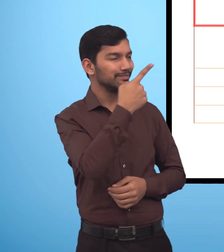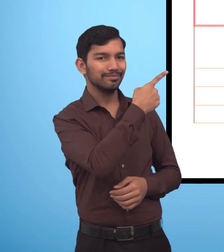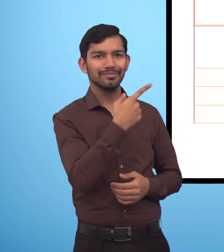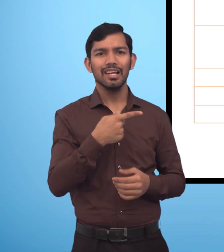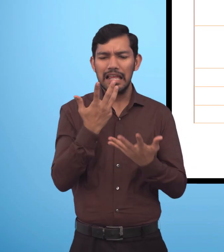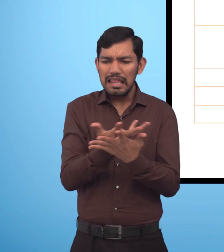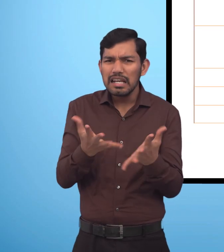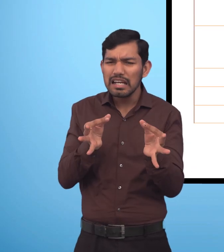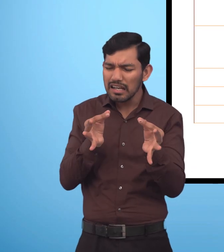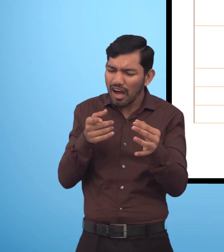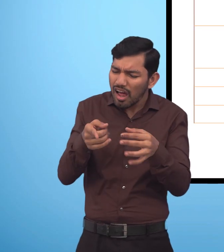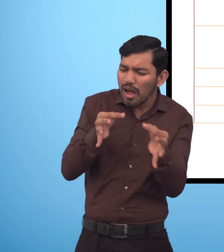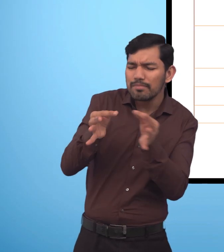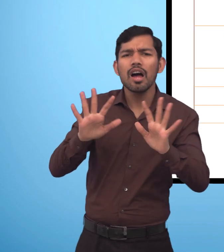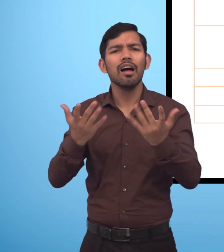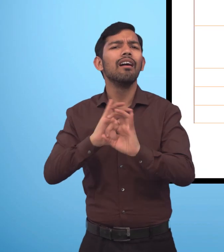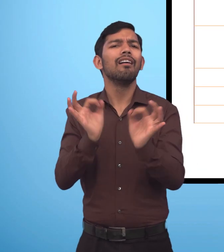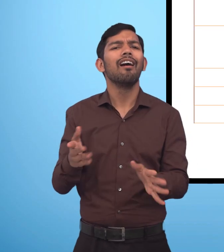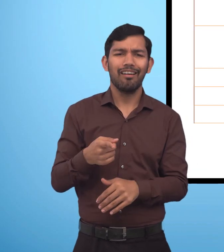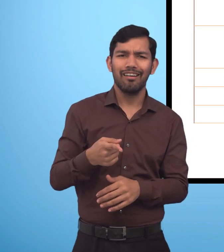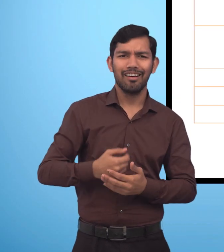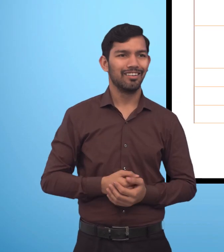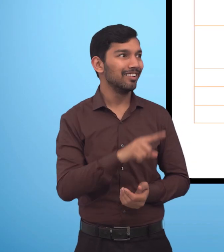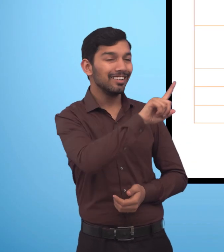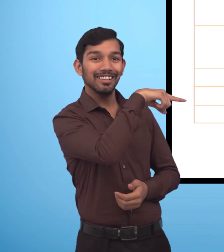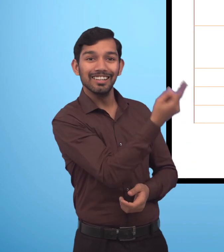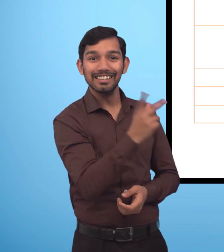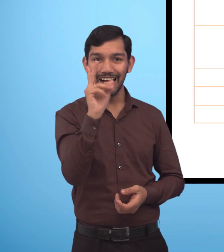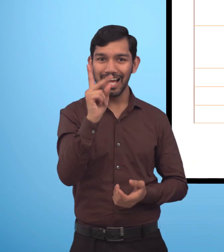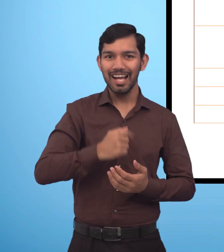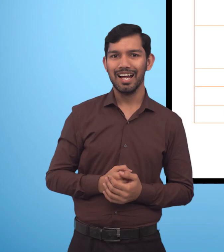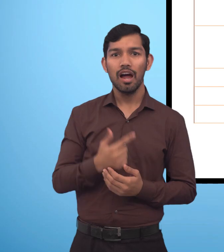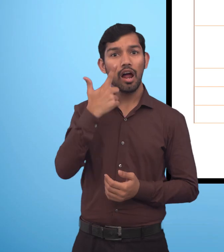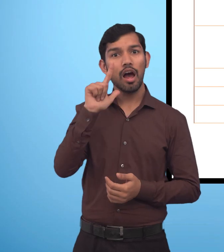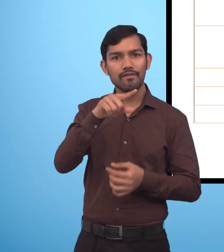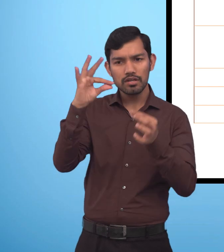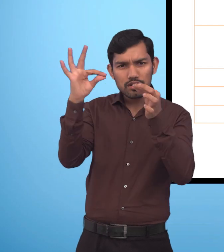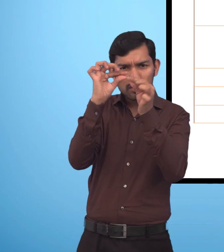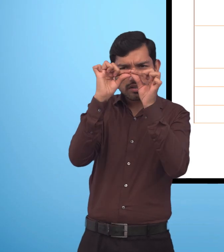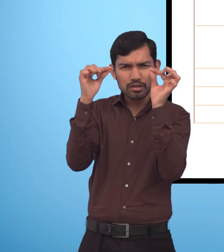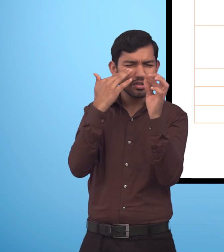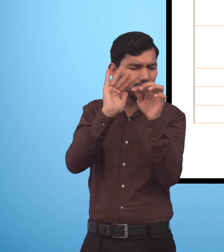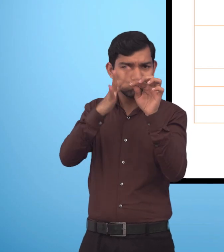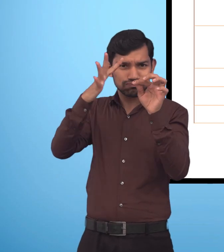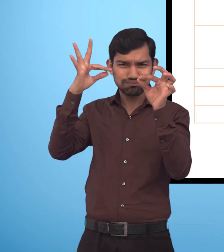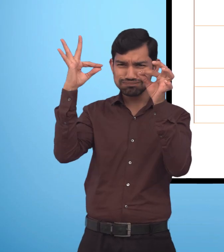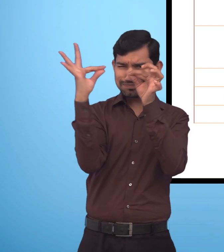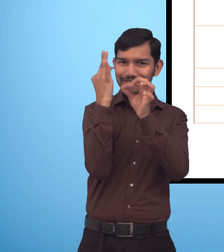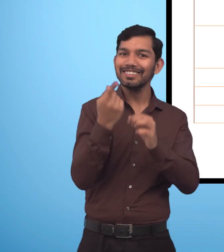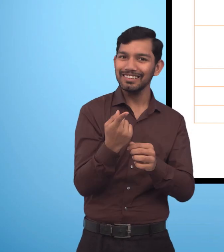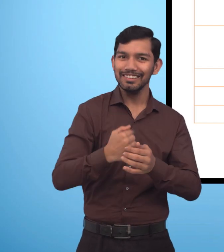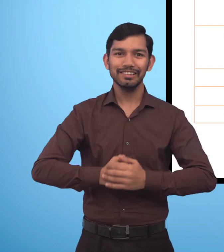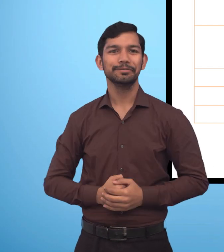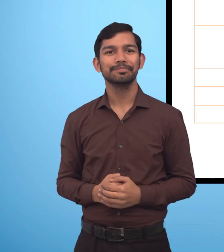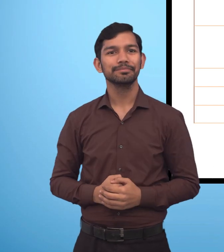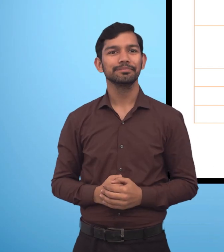1. Introduction to Ila Sachani's Colorful Embroidery. 1. Examples of embroidered things. 2. Ila's